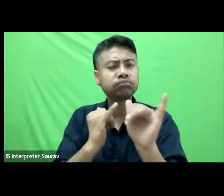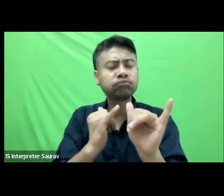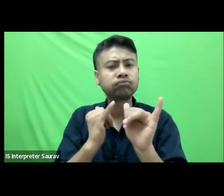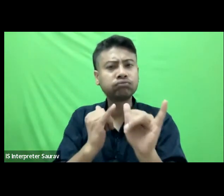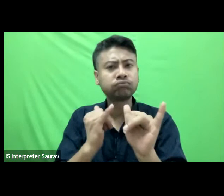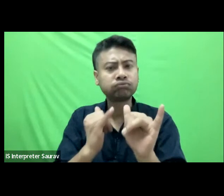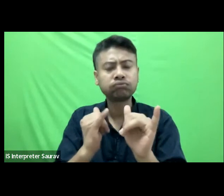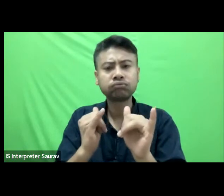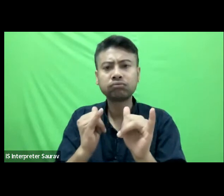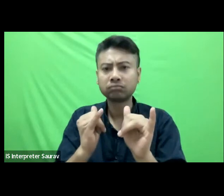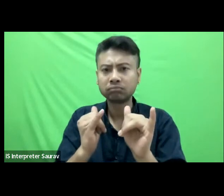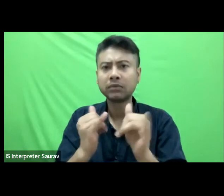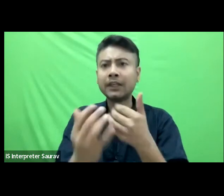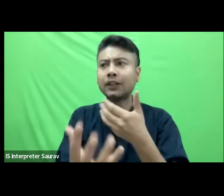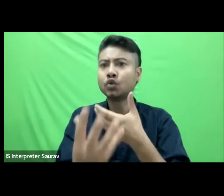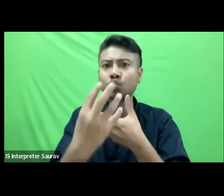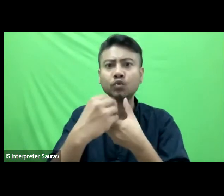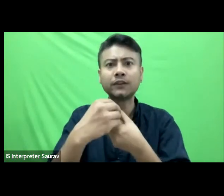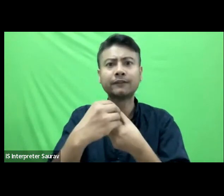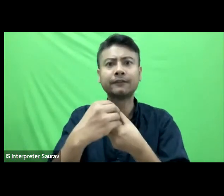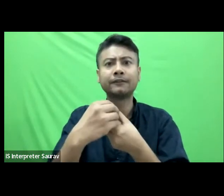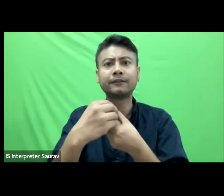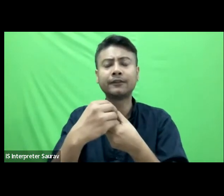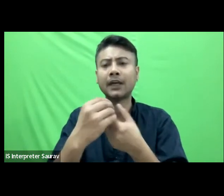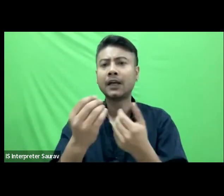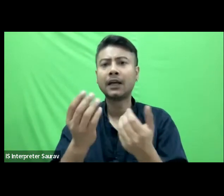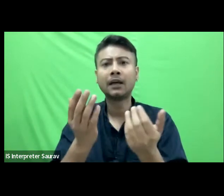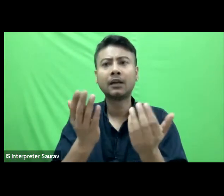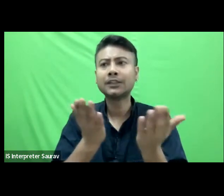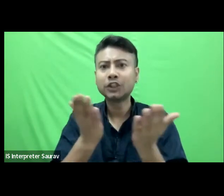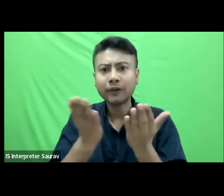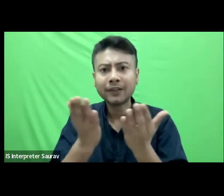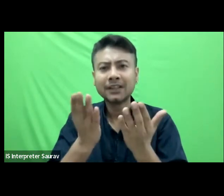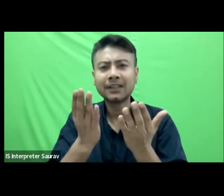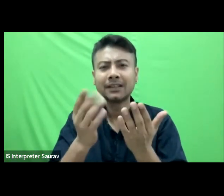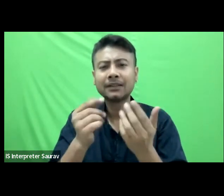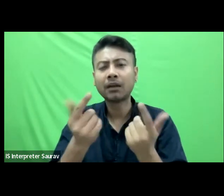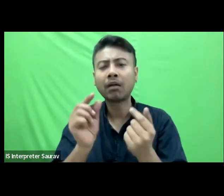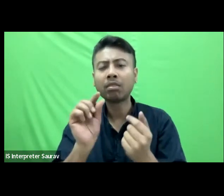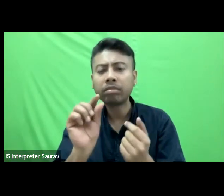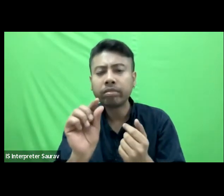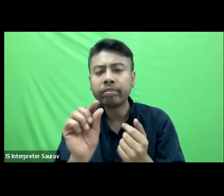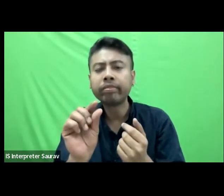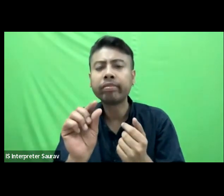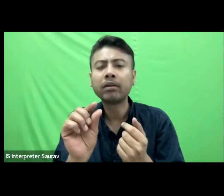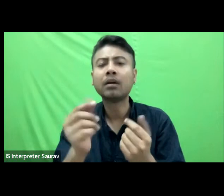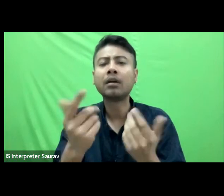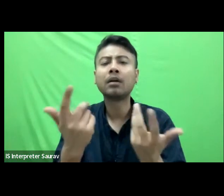and accessibility features being implemented in a piecemeal nature, and having to explain